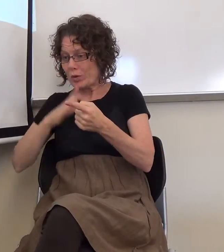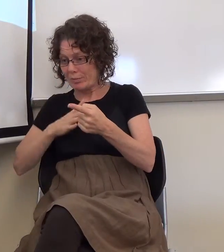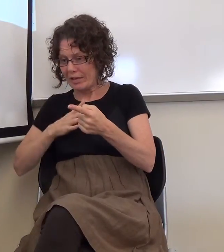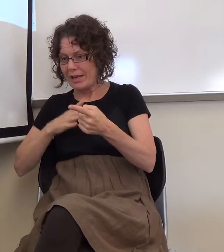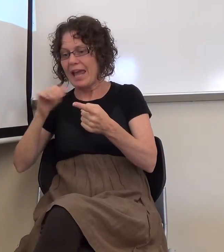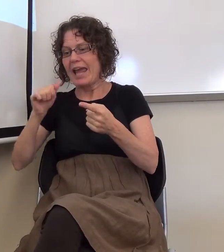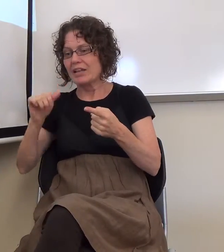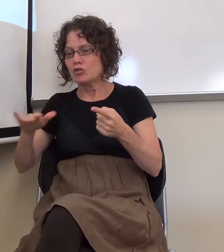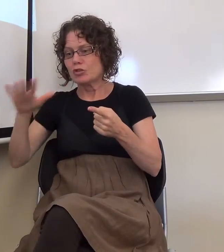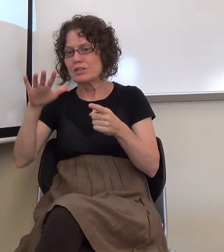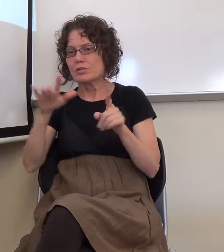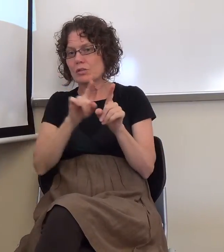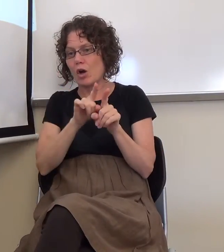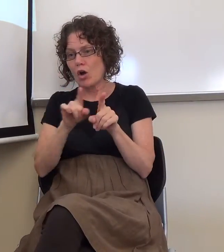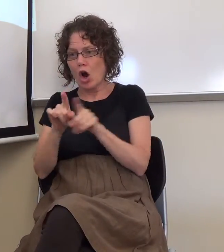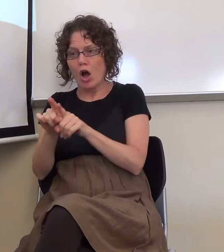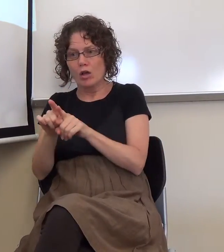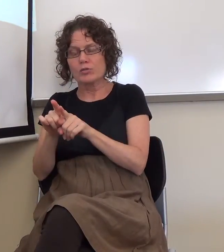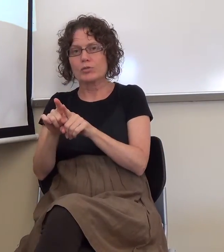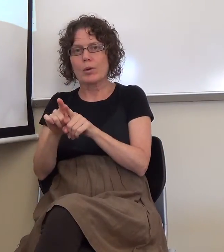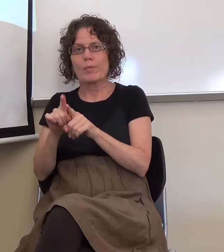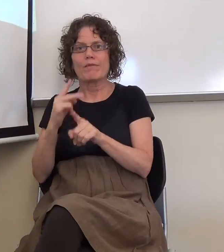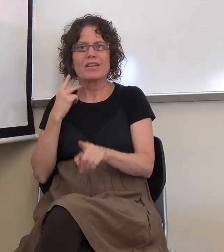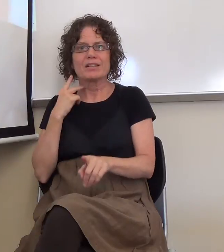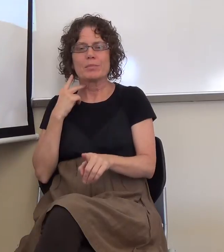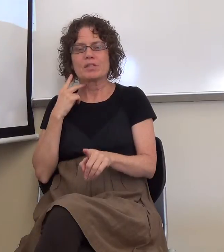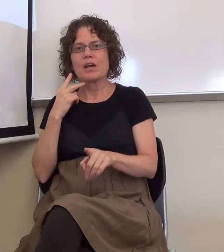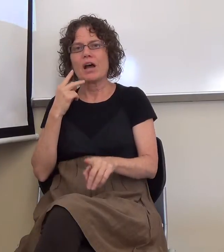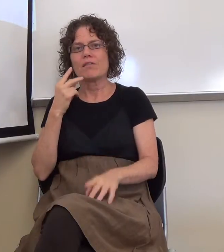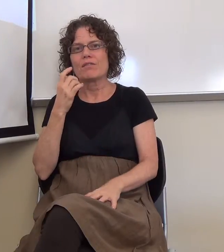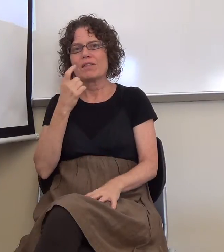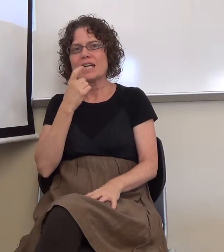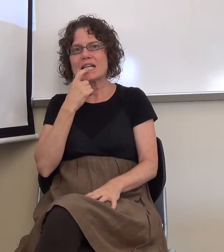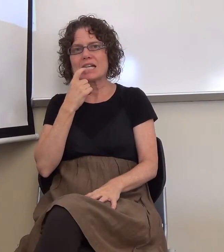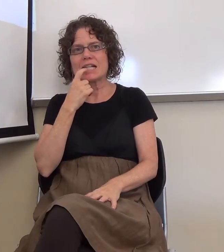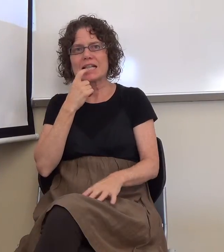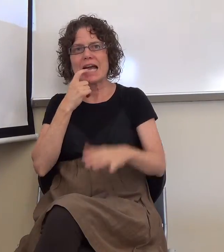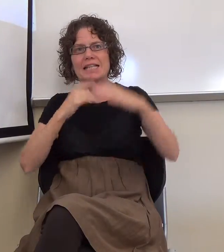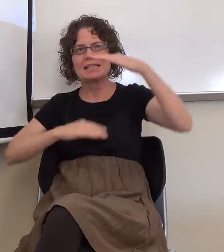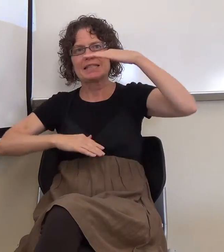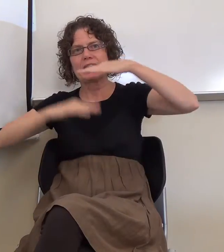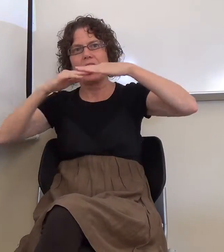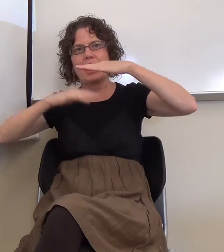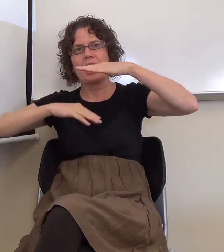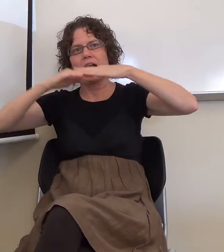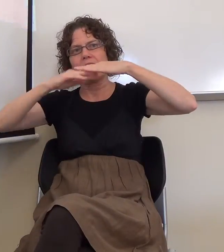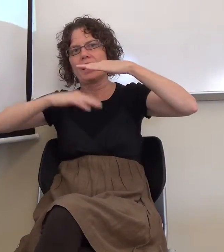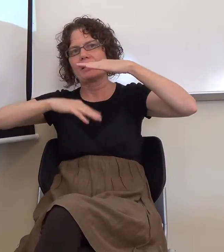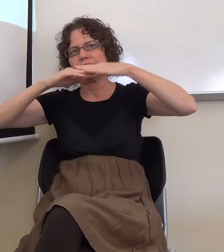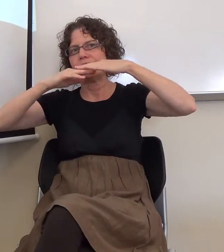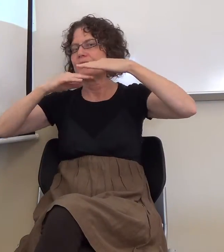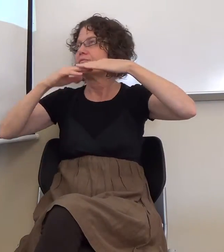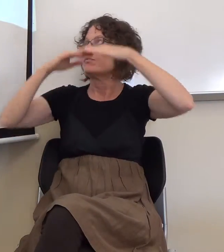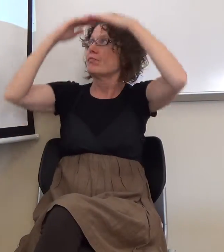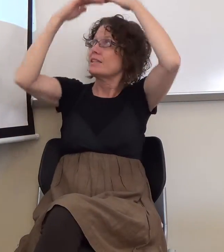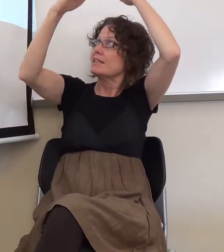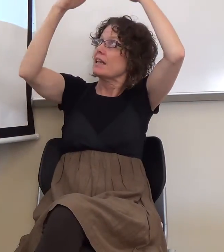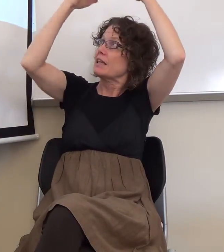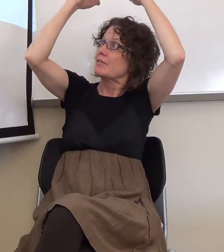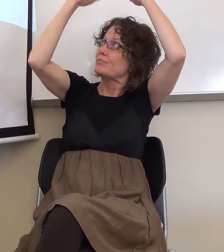Asians are also victims of the glass ceiling. Here's one of these dashes. So if you were doing